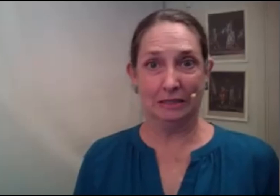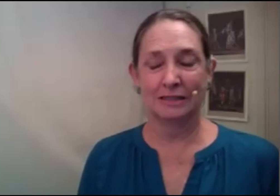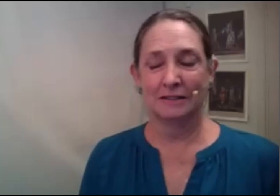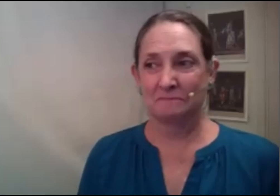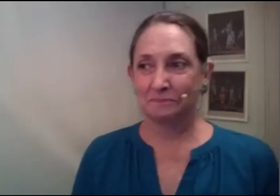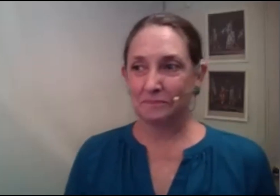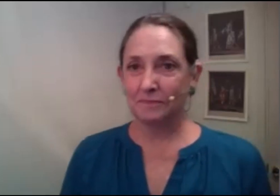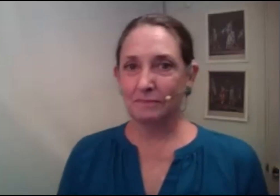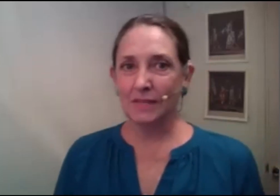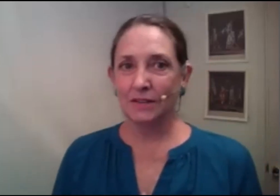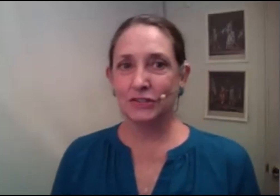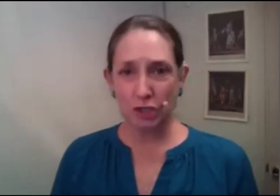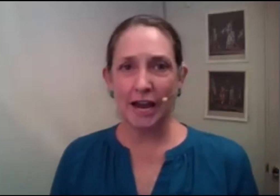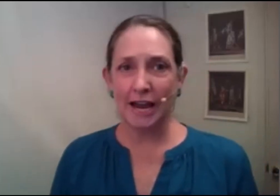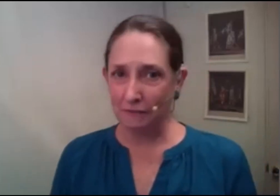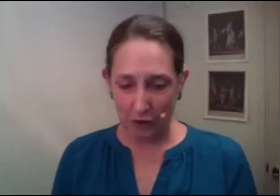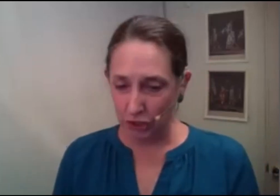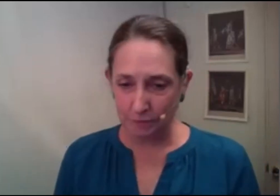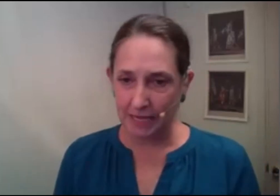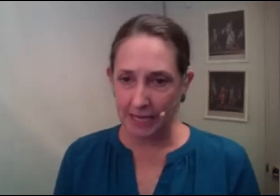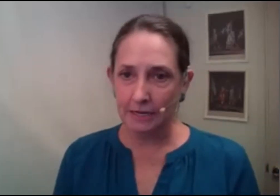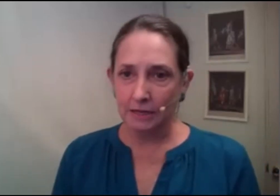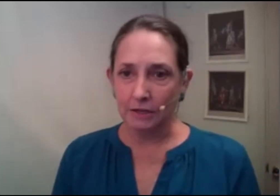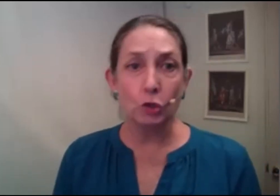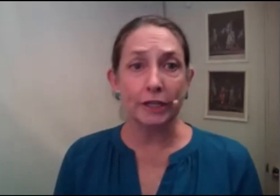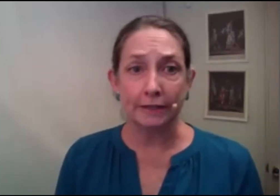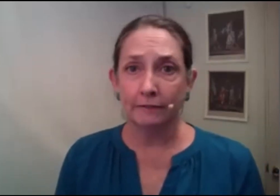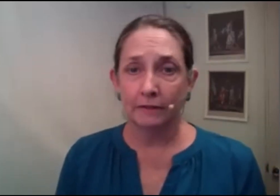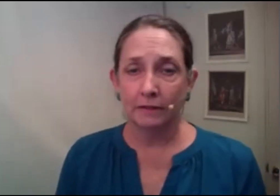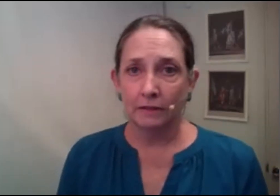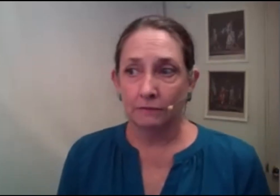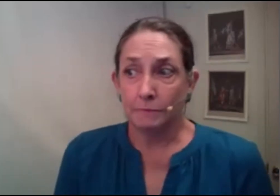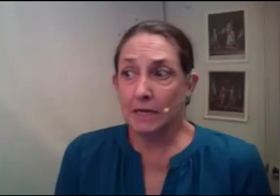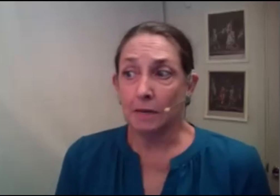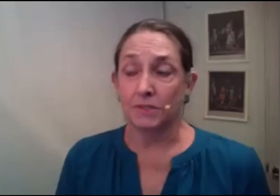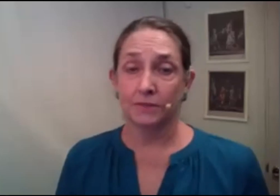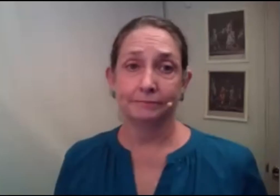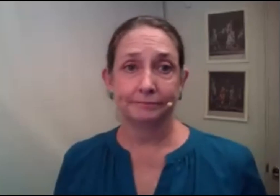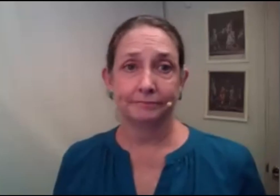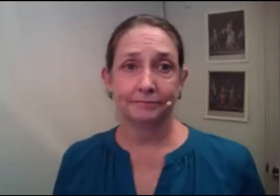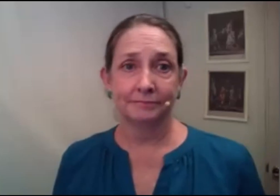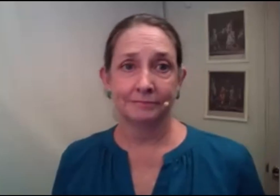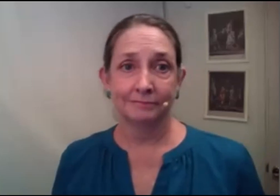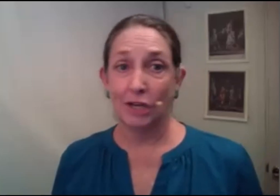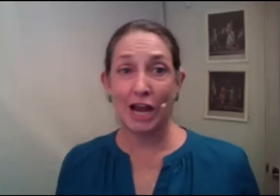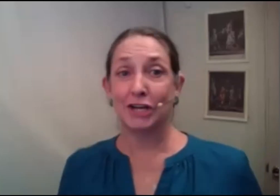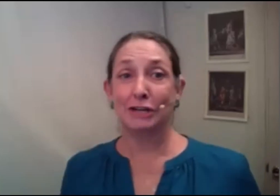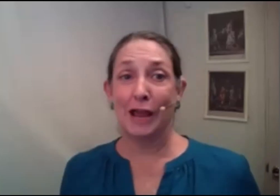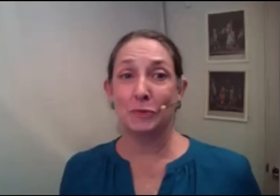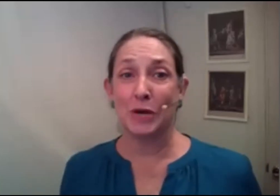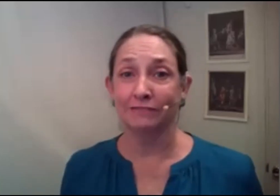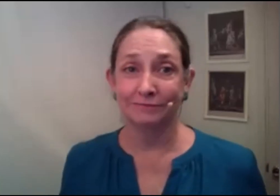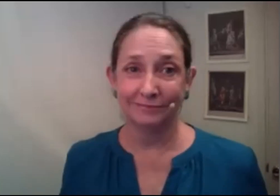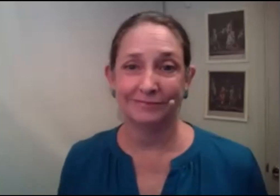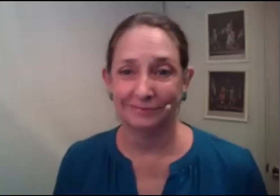house." So she got out her phone and she began Googling for mediums. And she actually